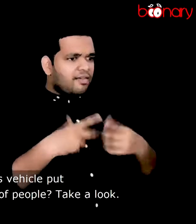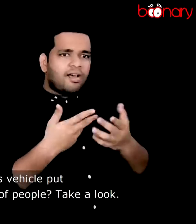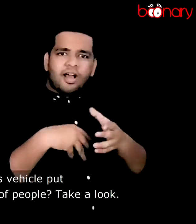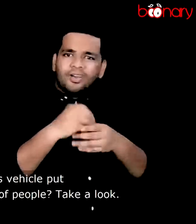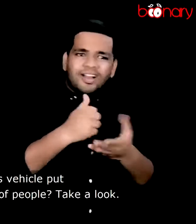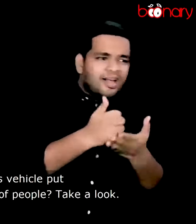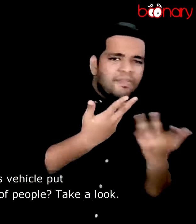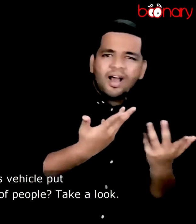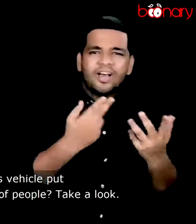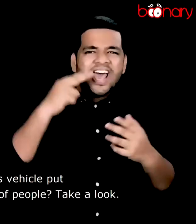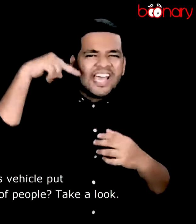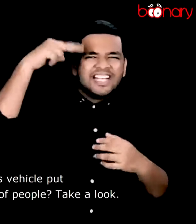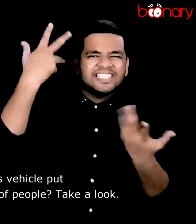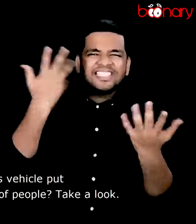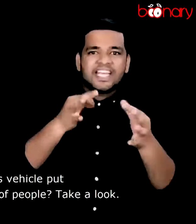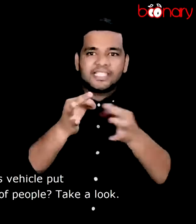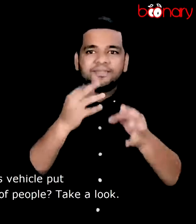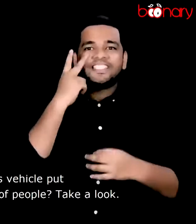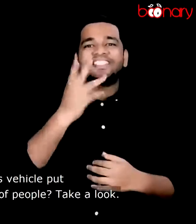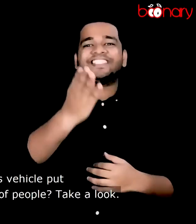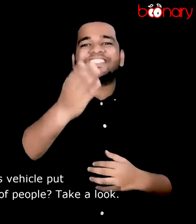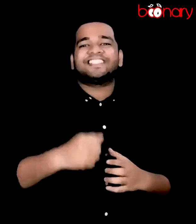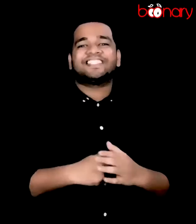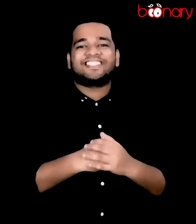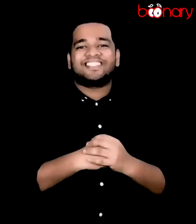of people? Take a look.